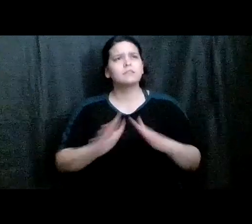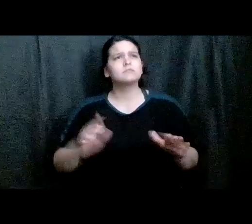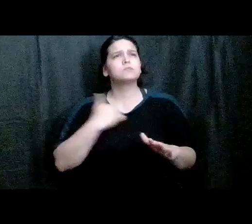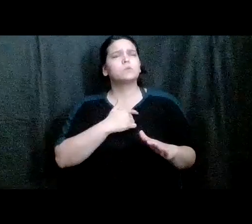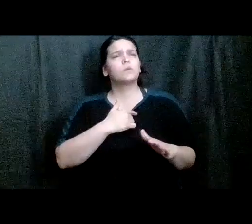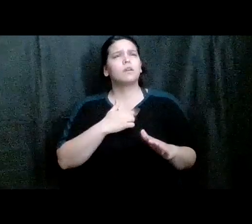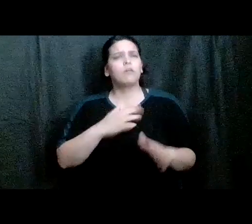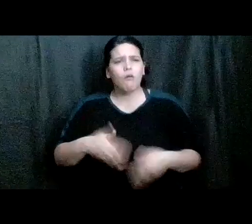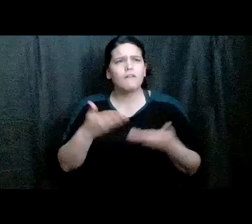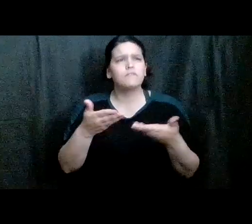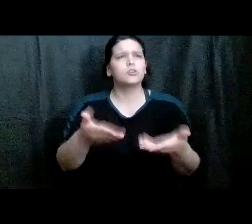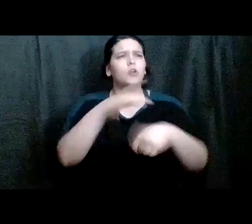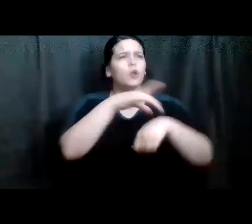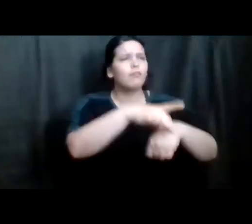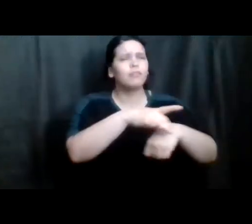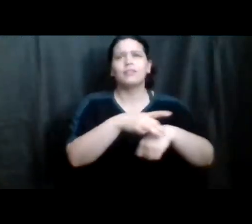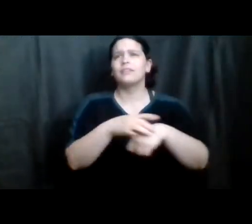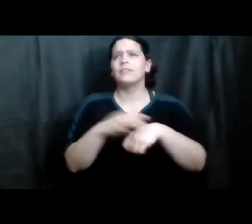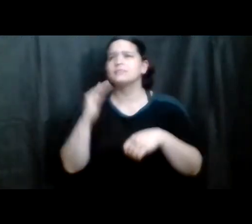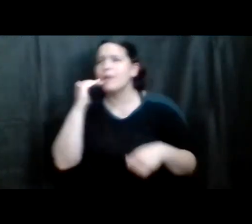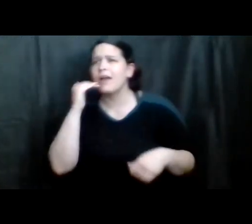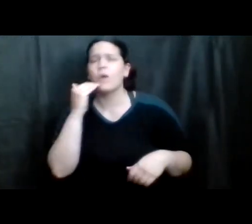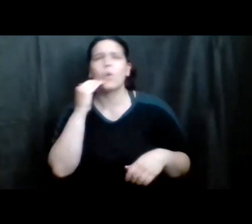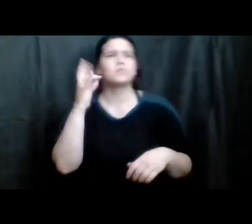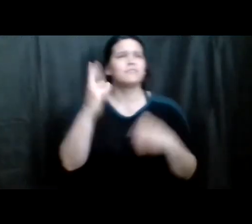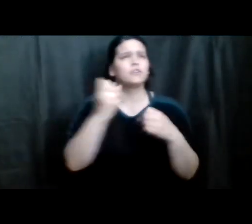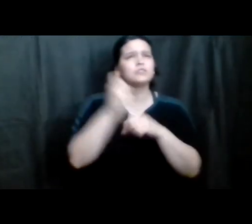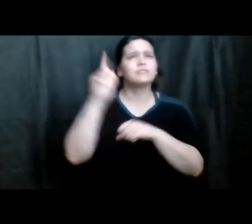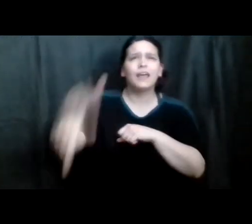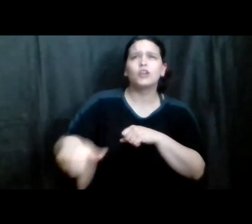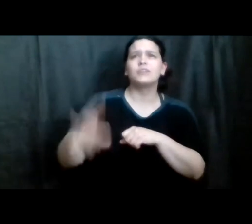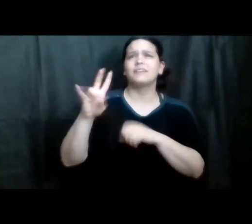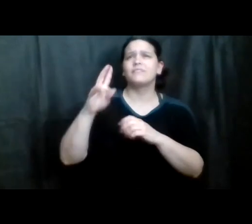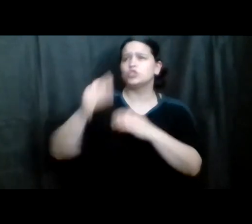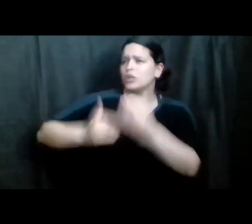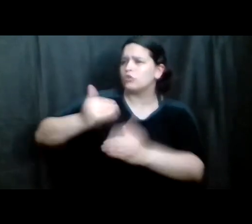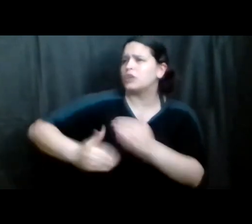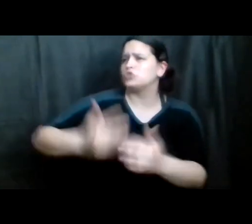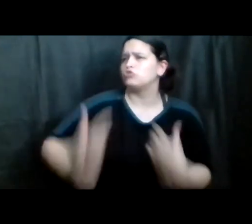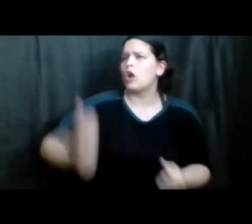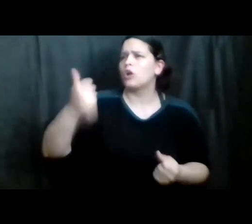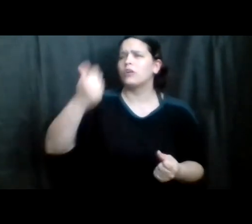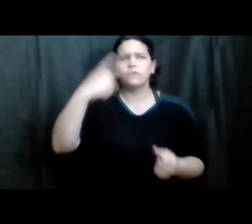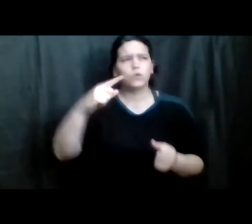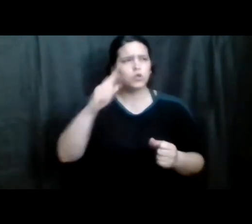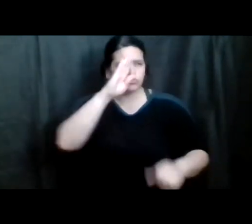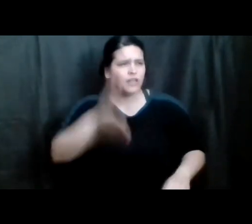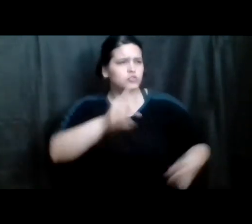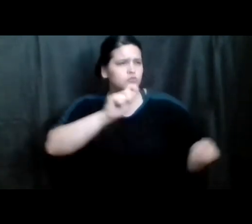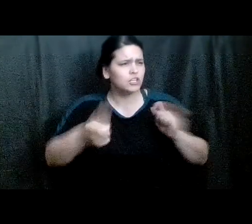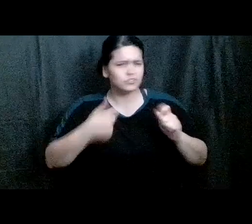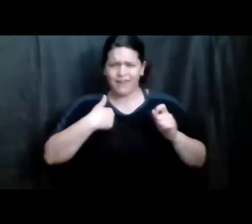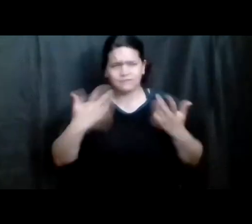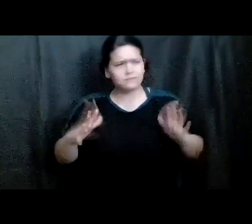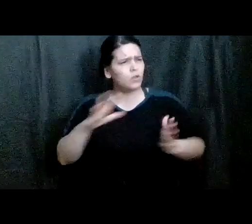tobacco 7 years later, seven generations stronger to the directions of change. And I have learned the